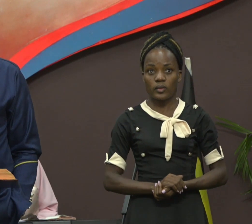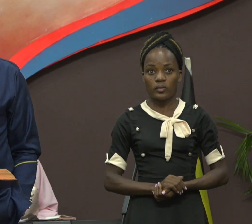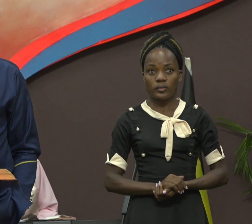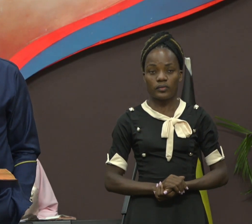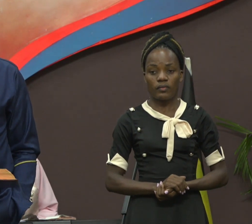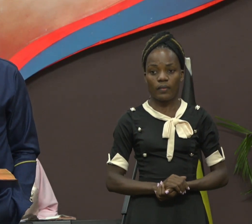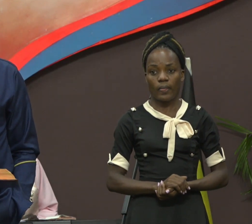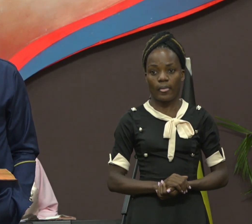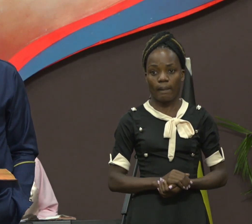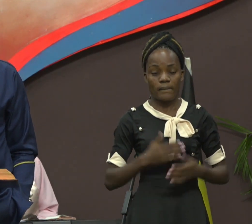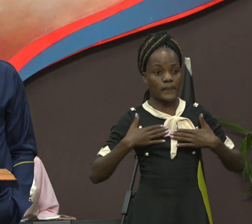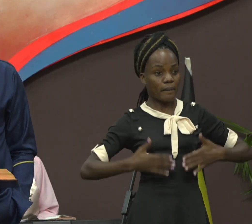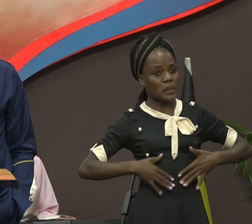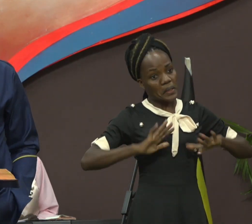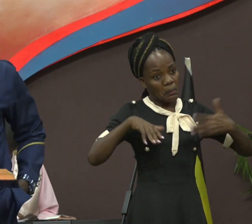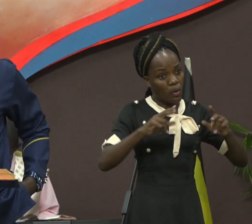Eyo mubiri twateekamu.